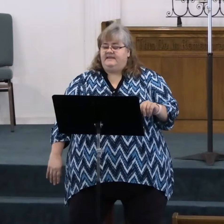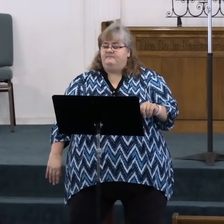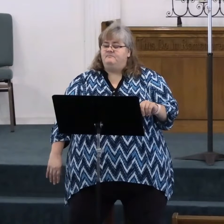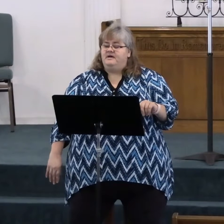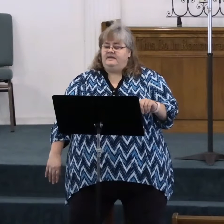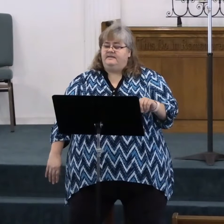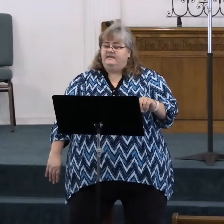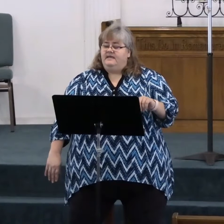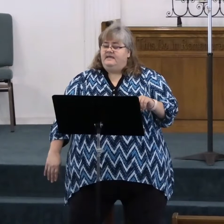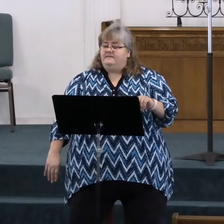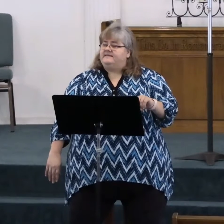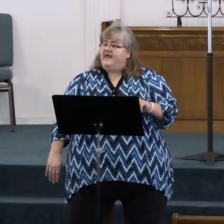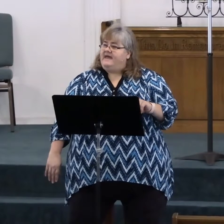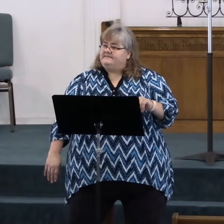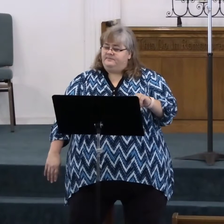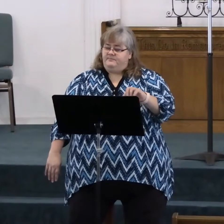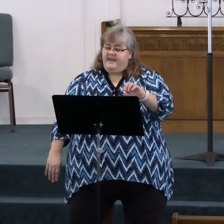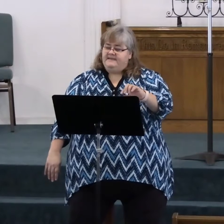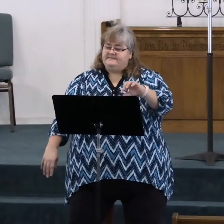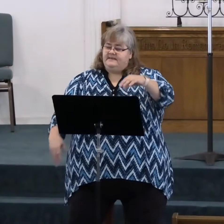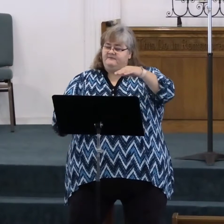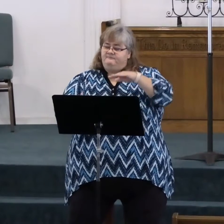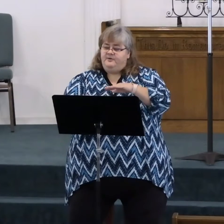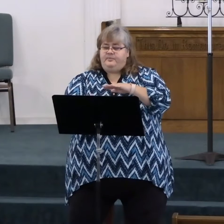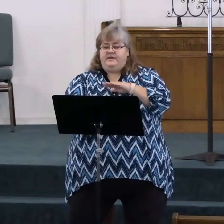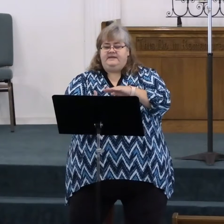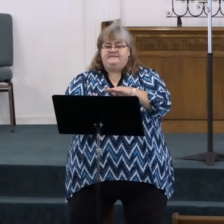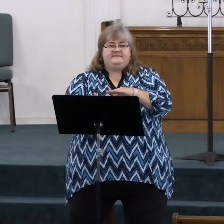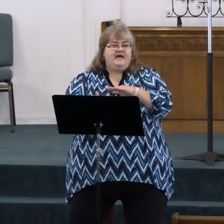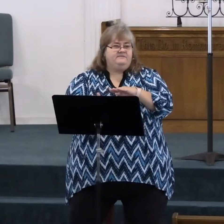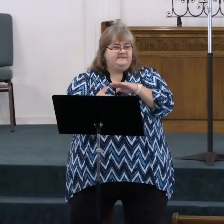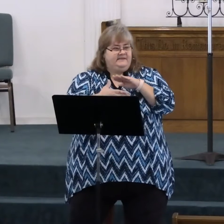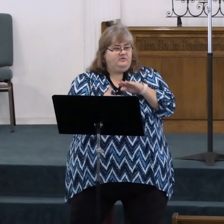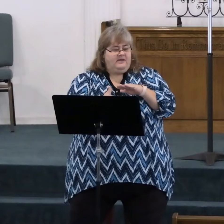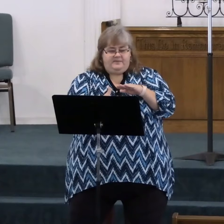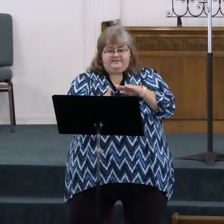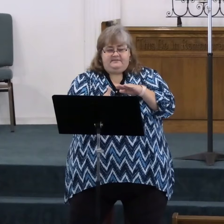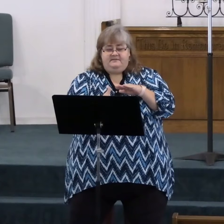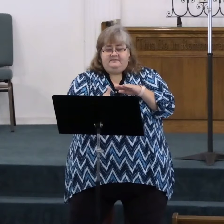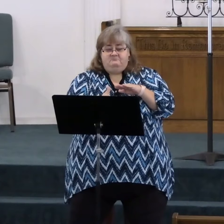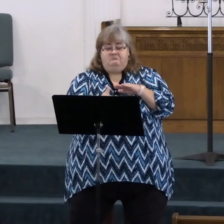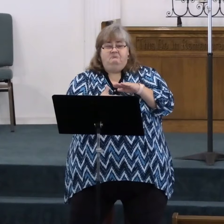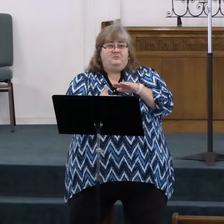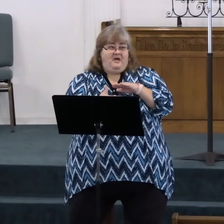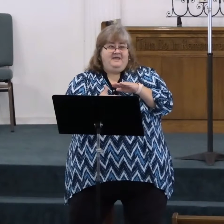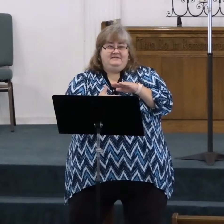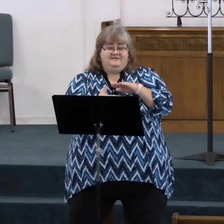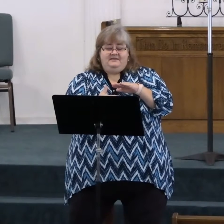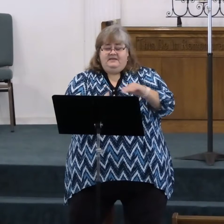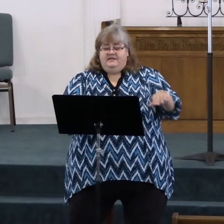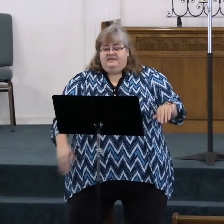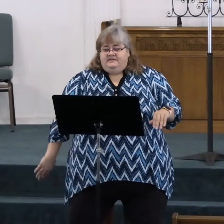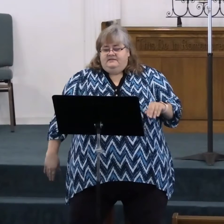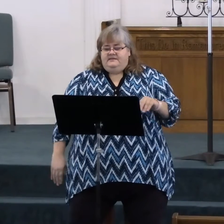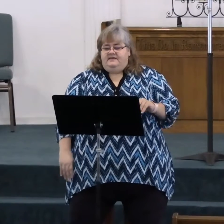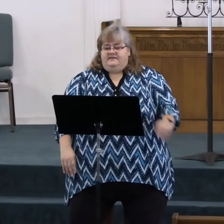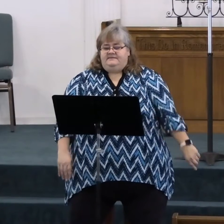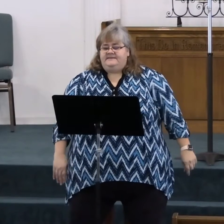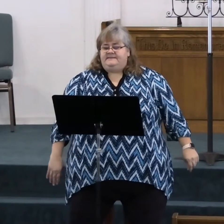in mud. It was a cast with man's footprint inside of the center of it. Right? This